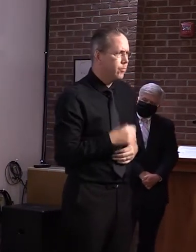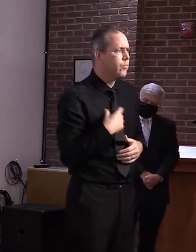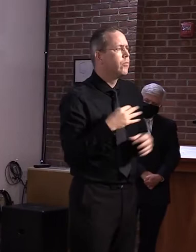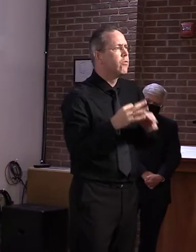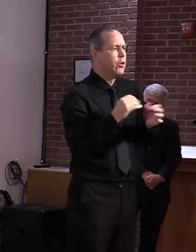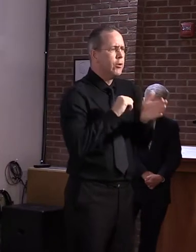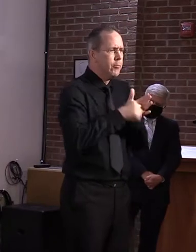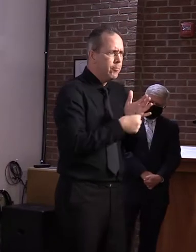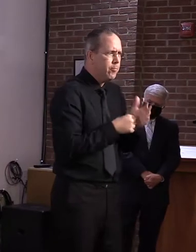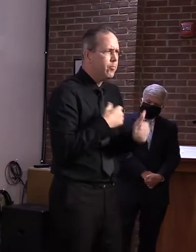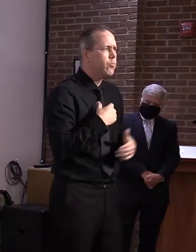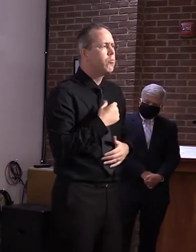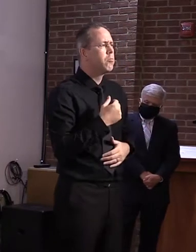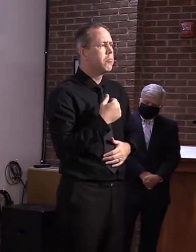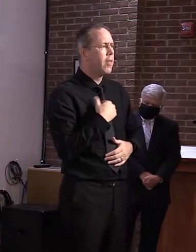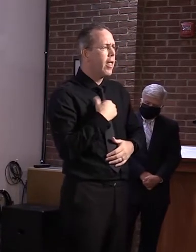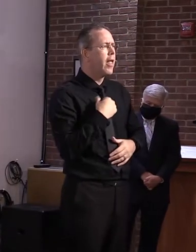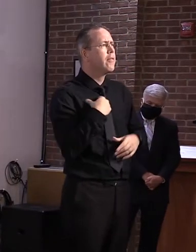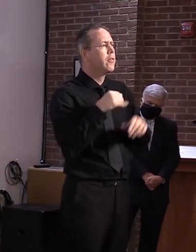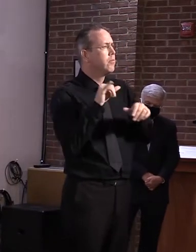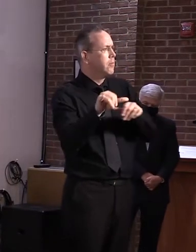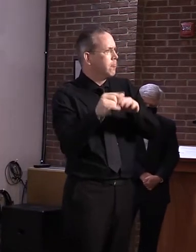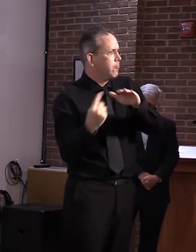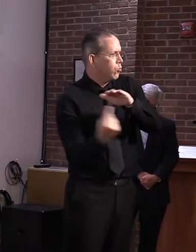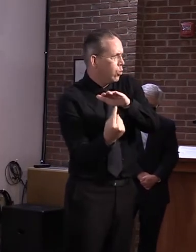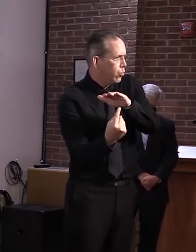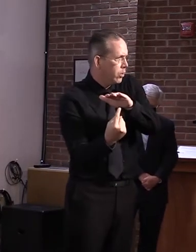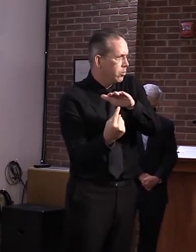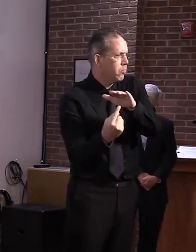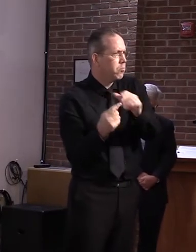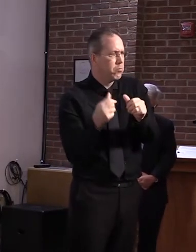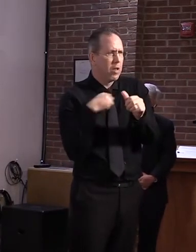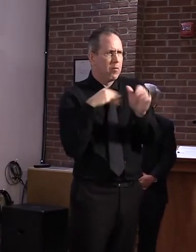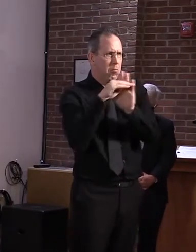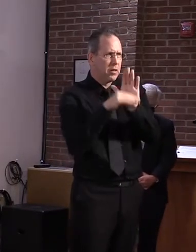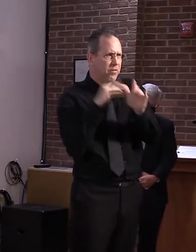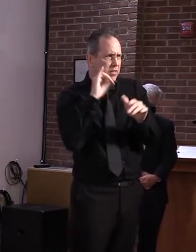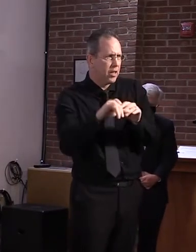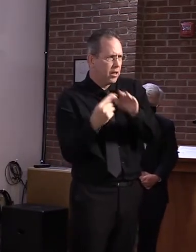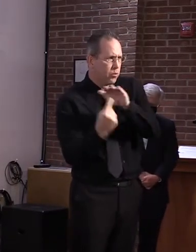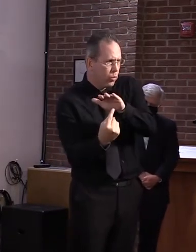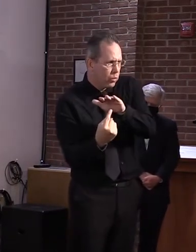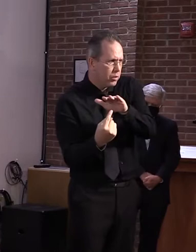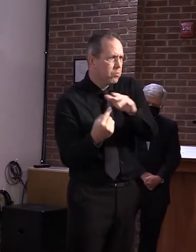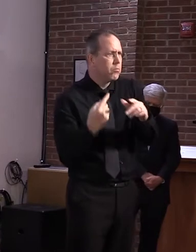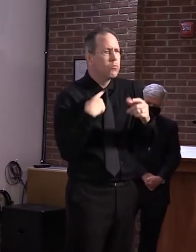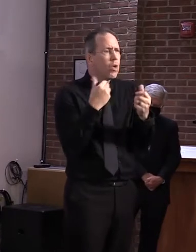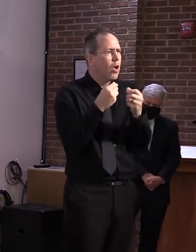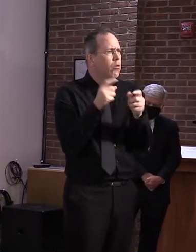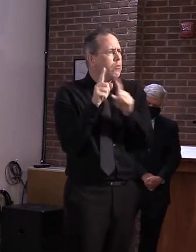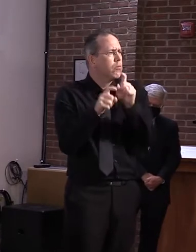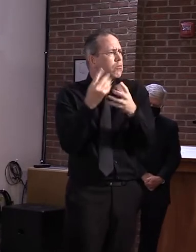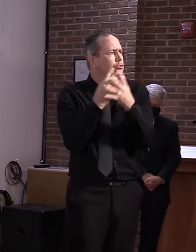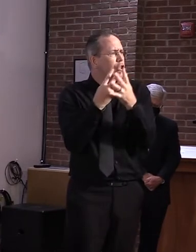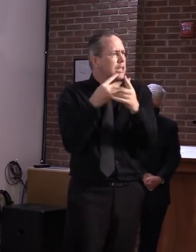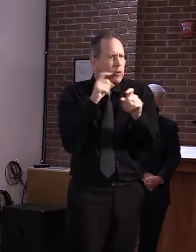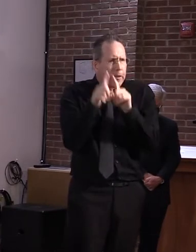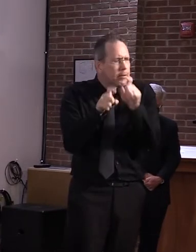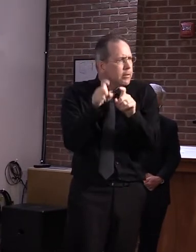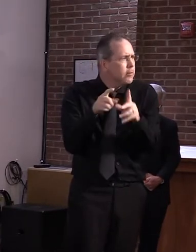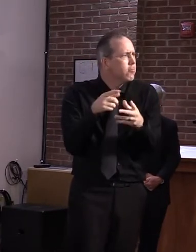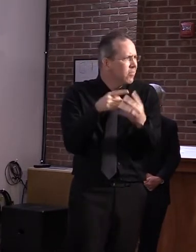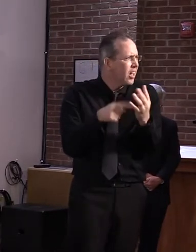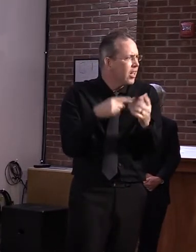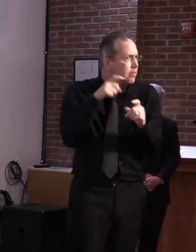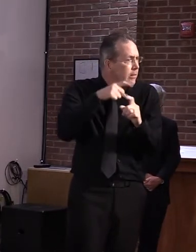putting aggressive health screening in place for students, faculty, and staff, so everyone in our intellectual community. We're